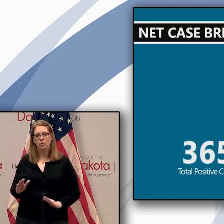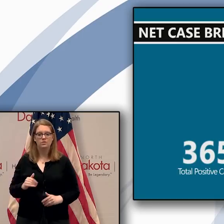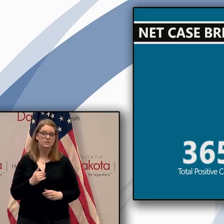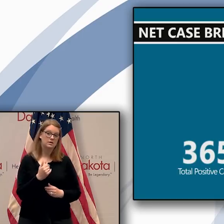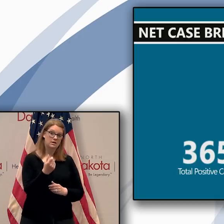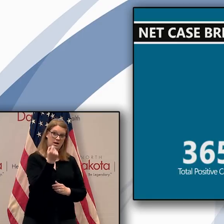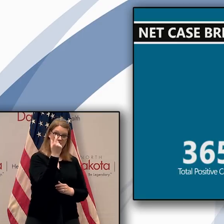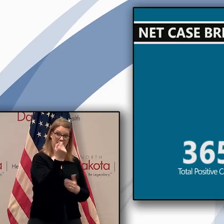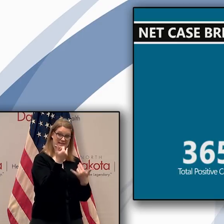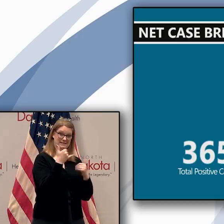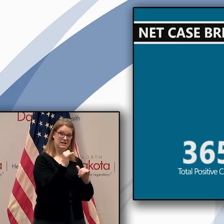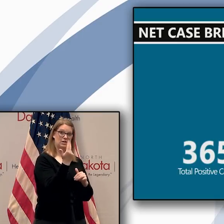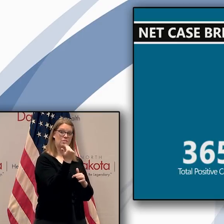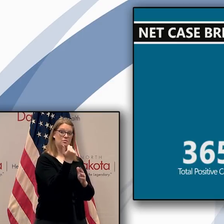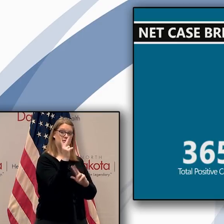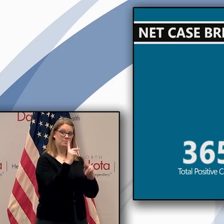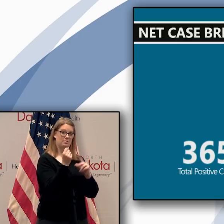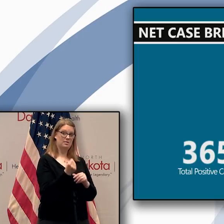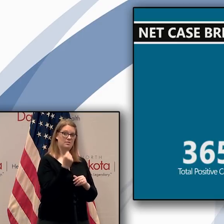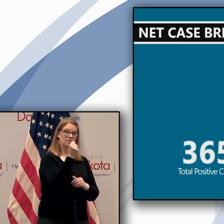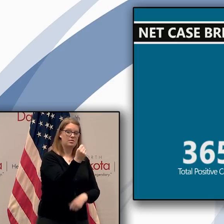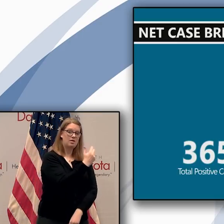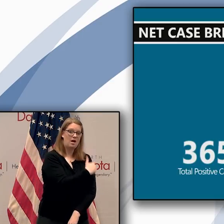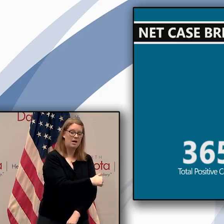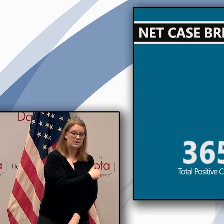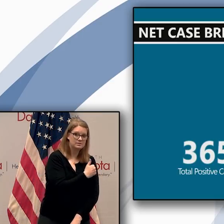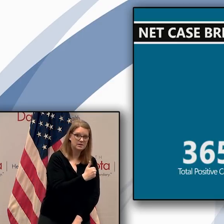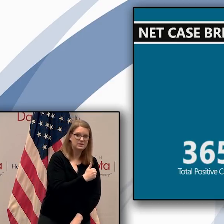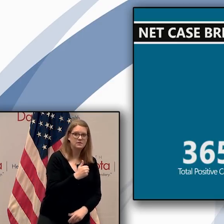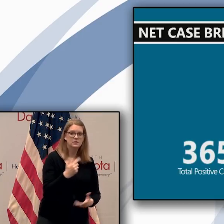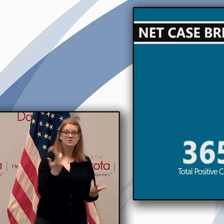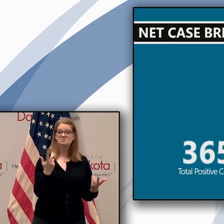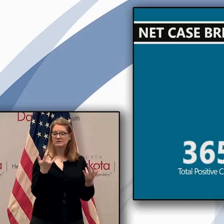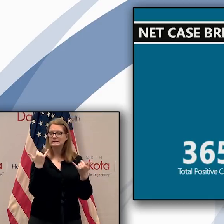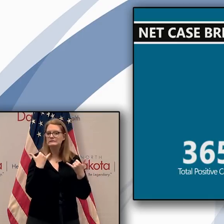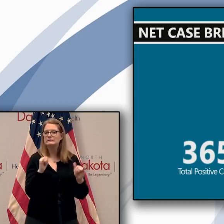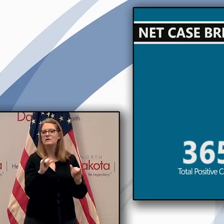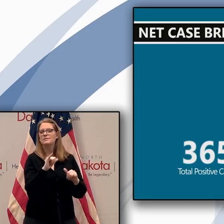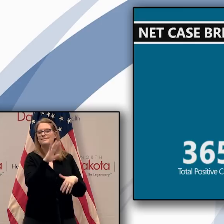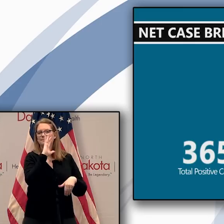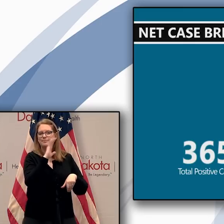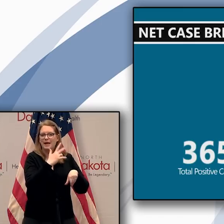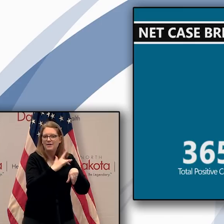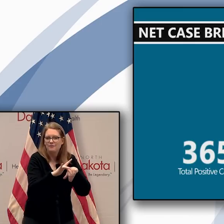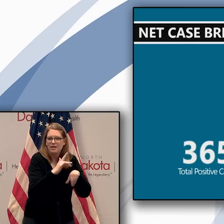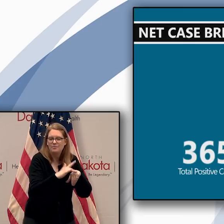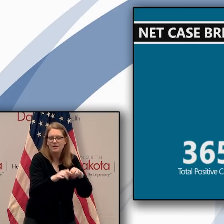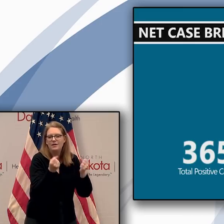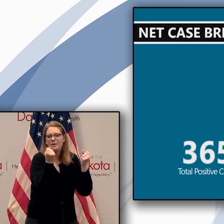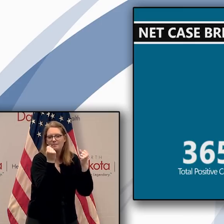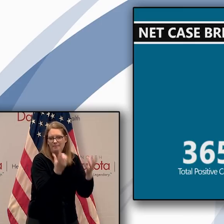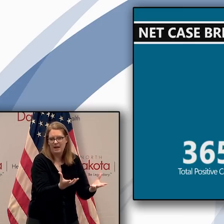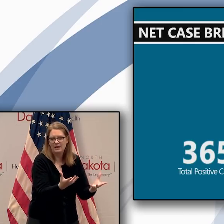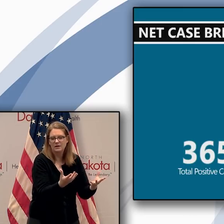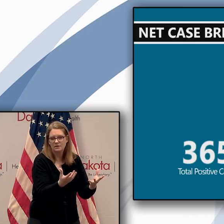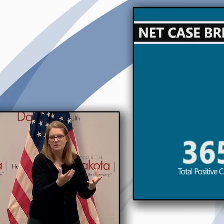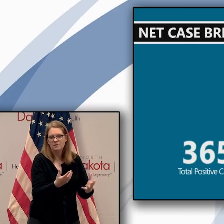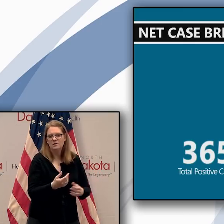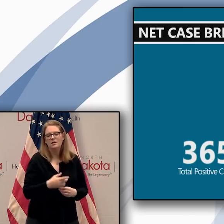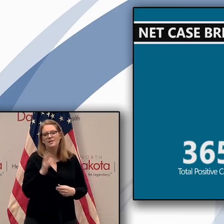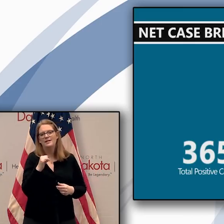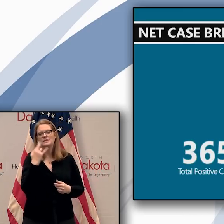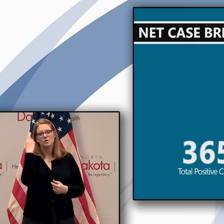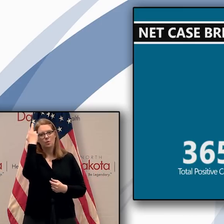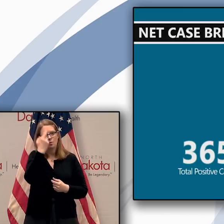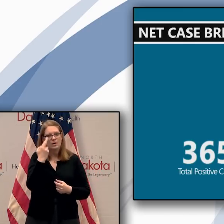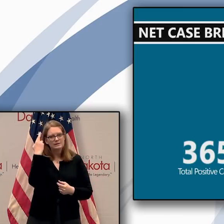that are hospitalized, again indicating that we have lots of hospital capacity available, which is why we went through all these exercises. So